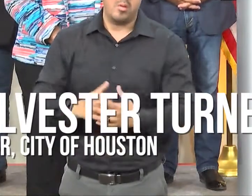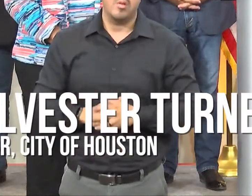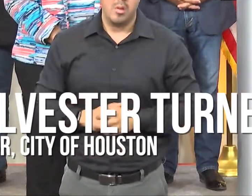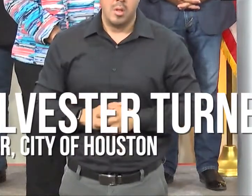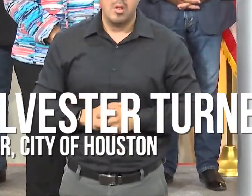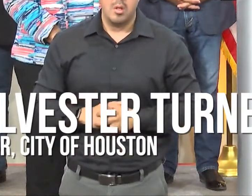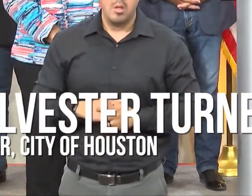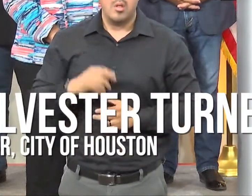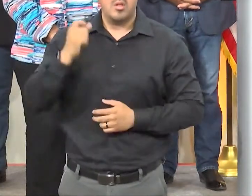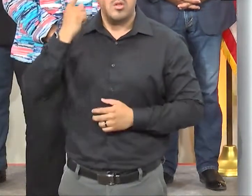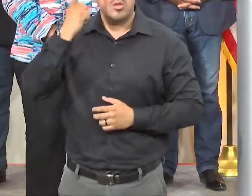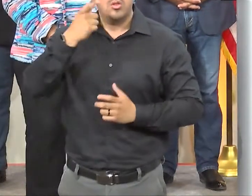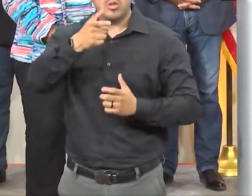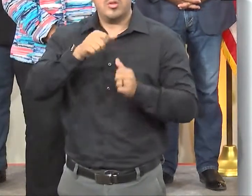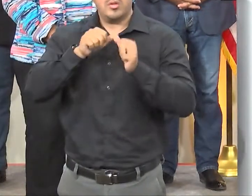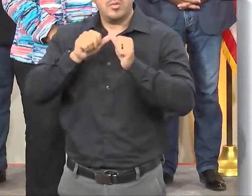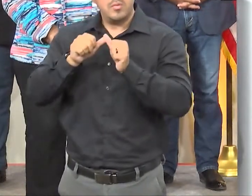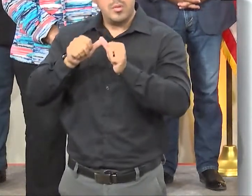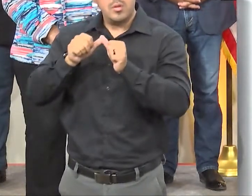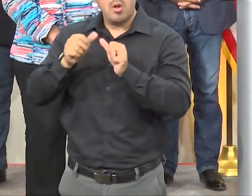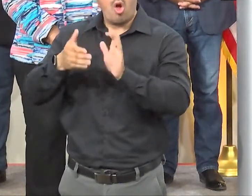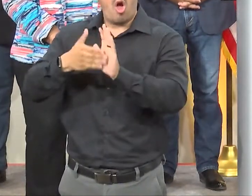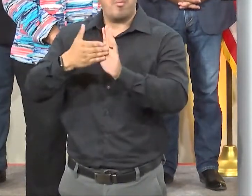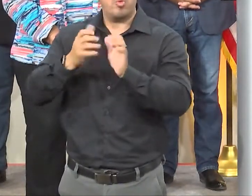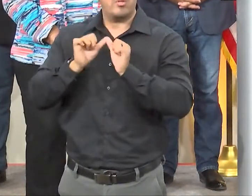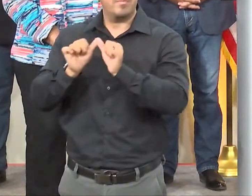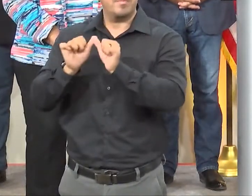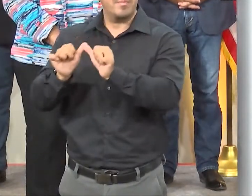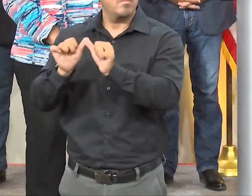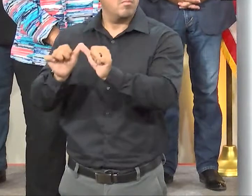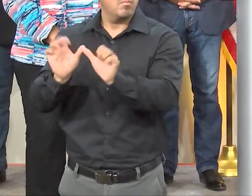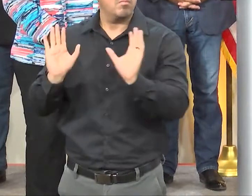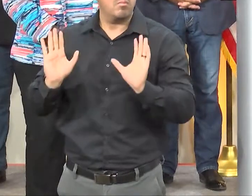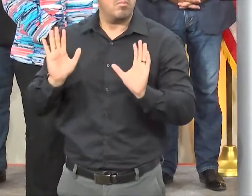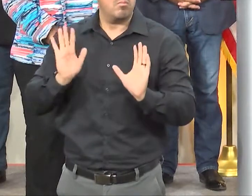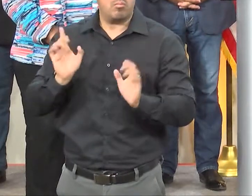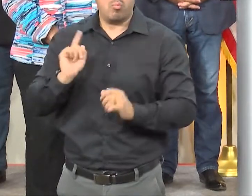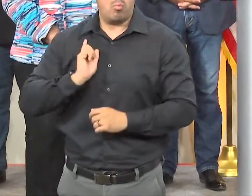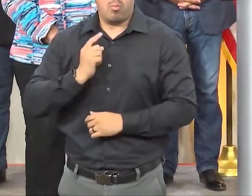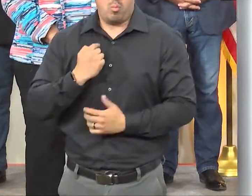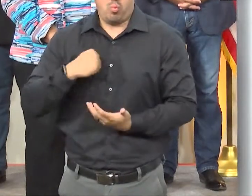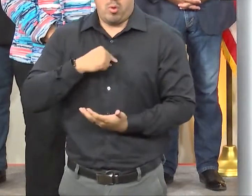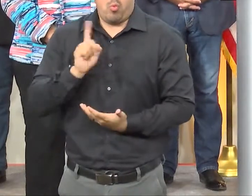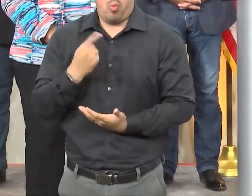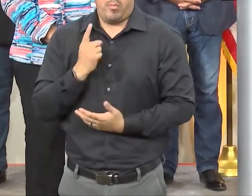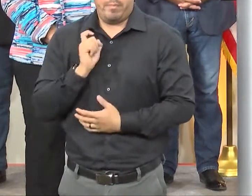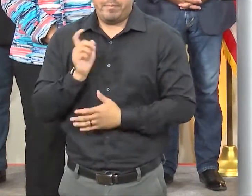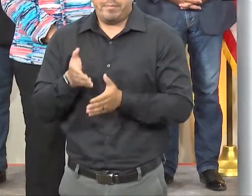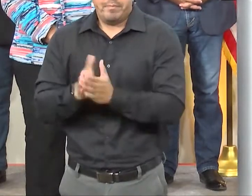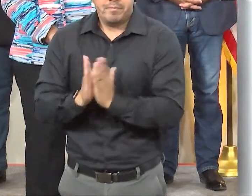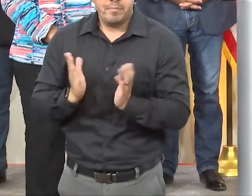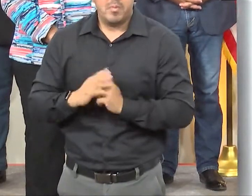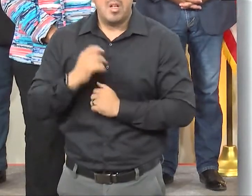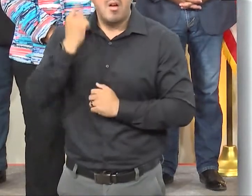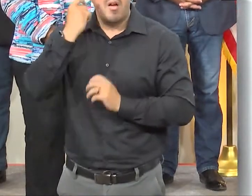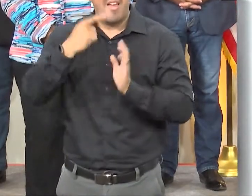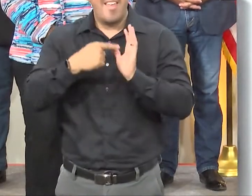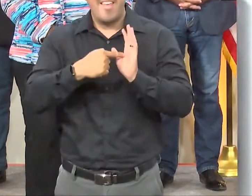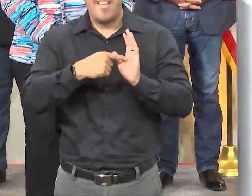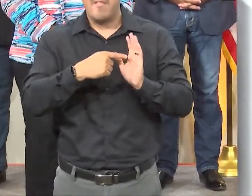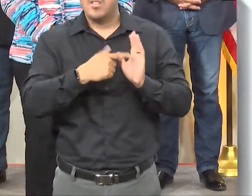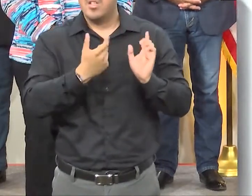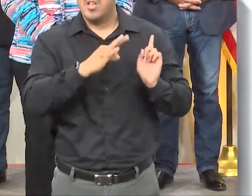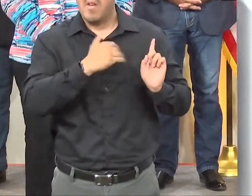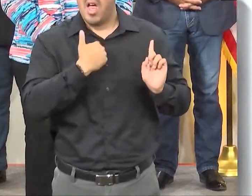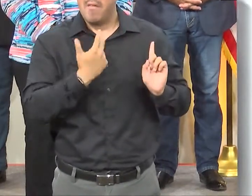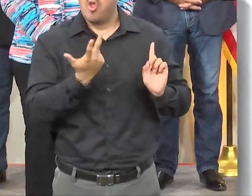and operate with the same consistency. That's the only request, you know. If they had a 3-bedroom home, restore